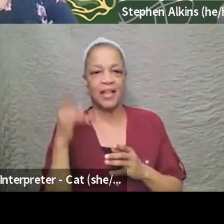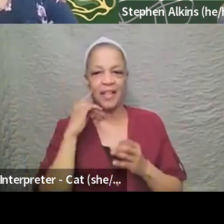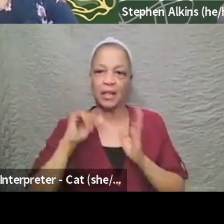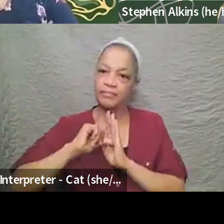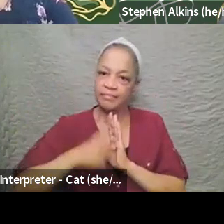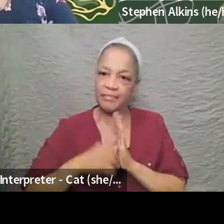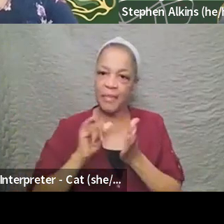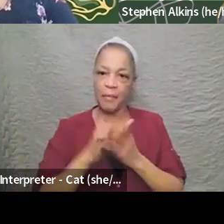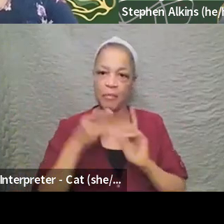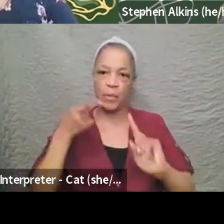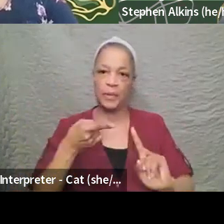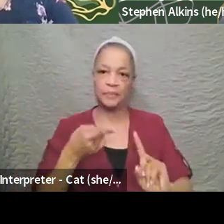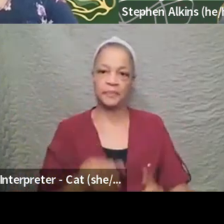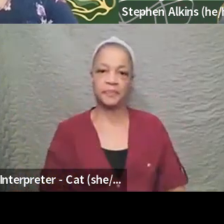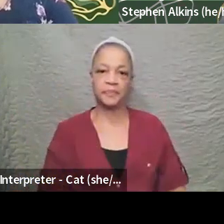that.